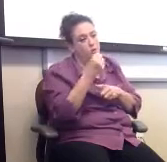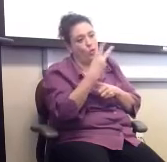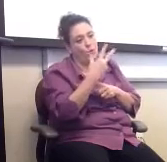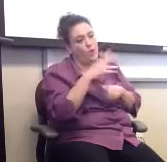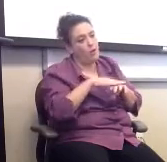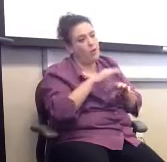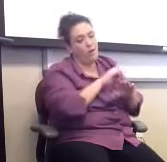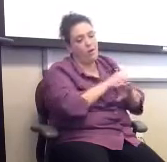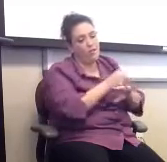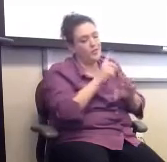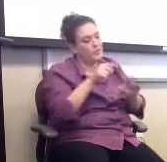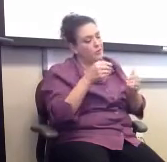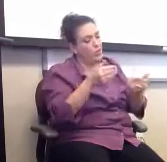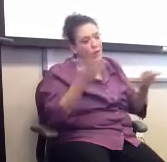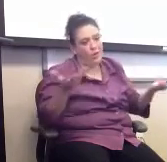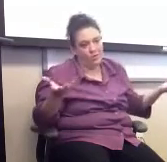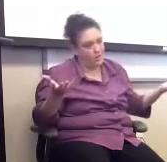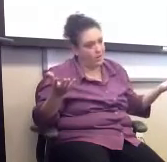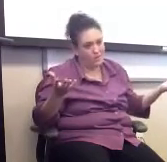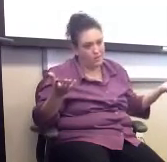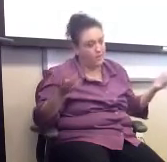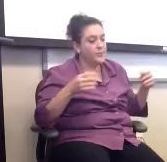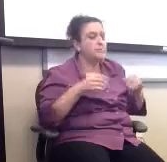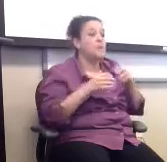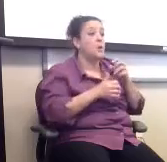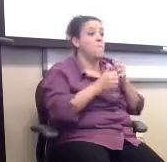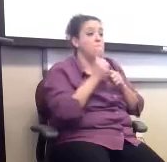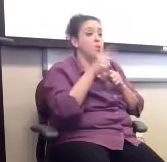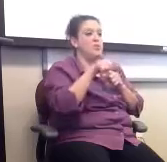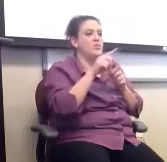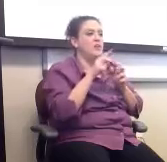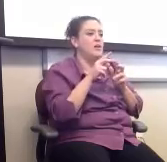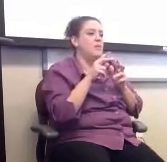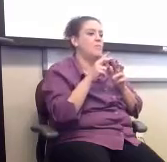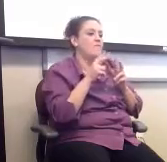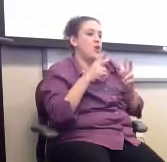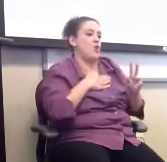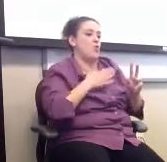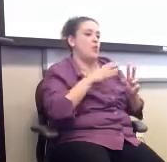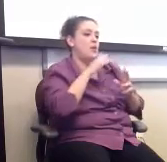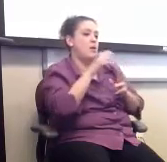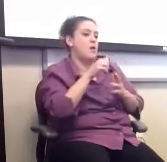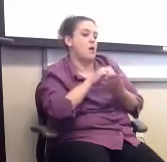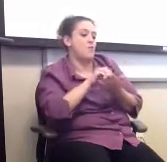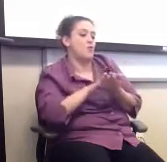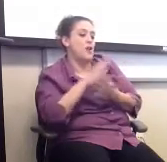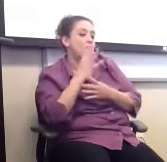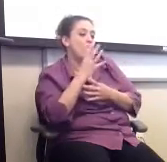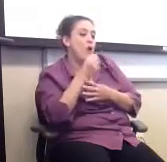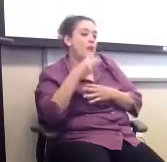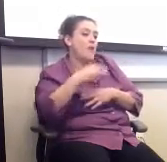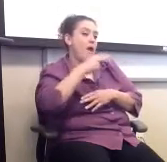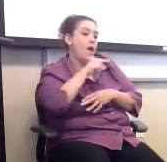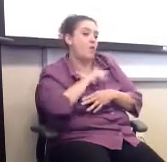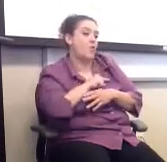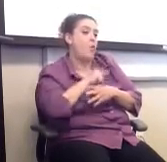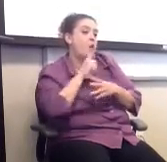an authorization. Most of them are very agreeable to not putting 4 and the high quality indicators on that first authorization.